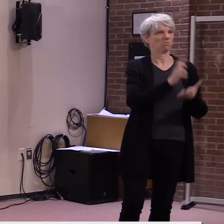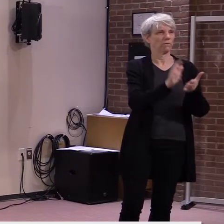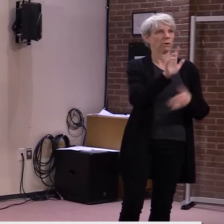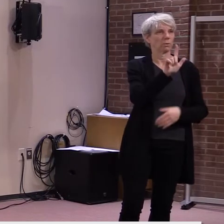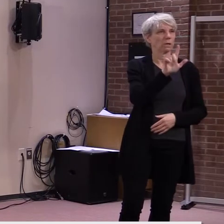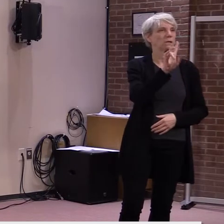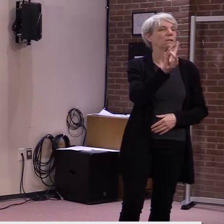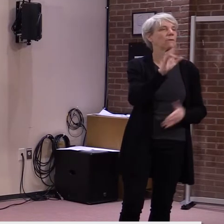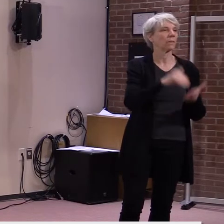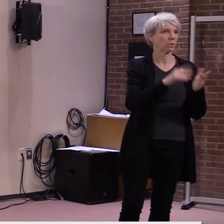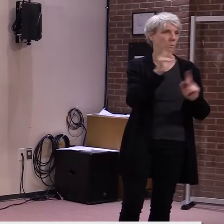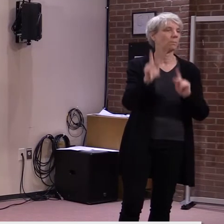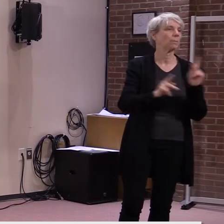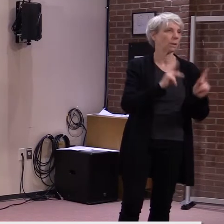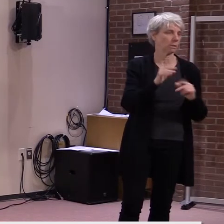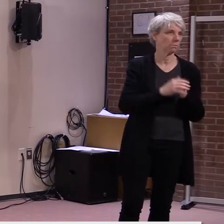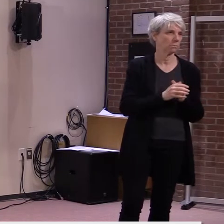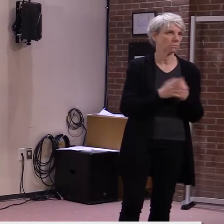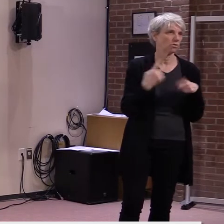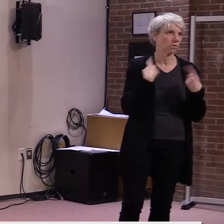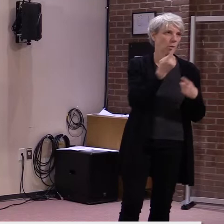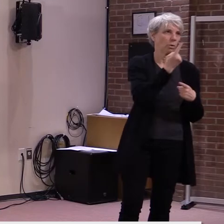age group.